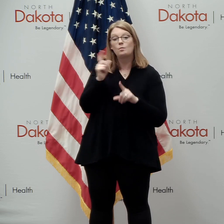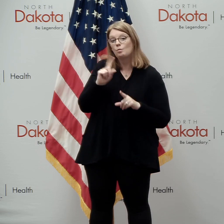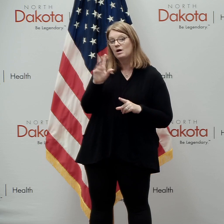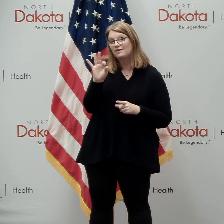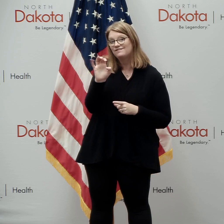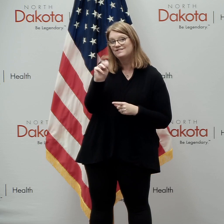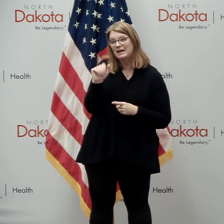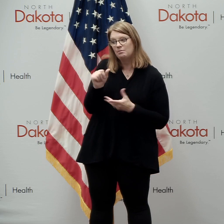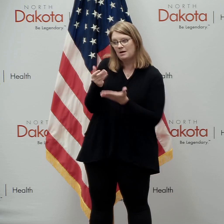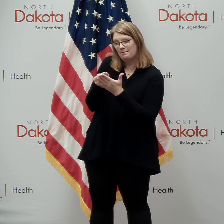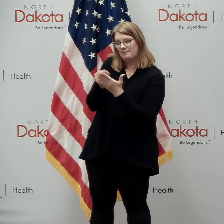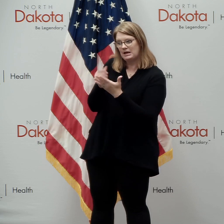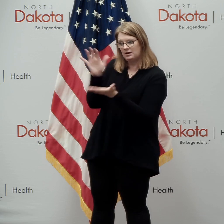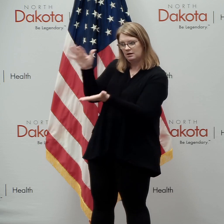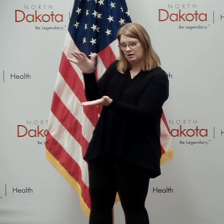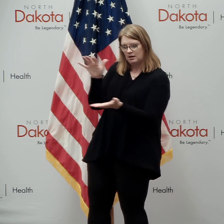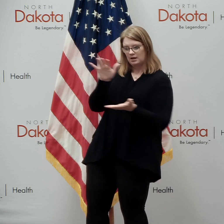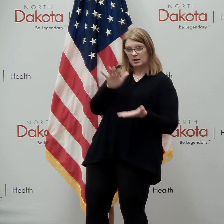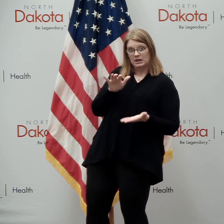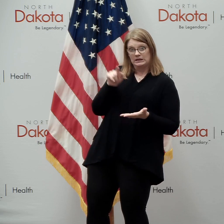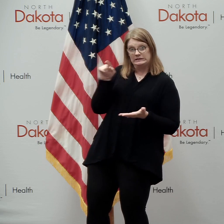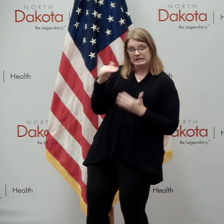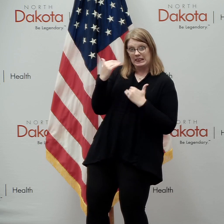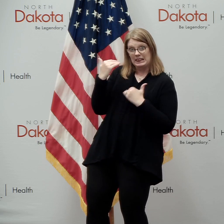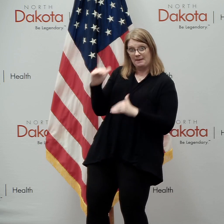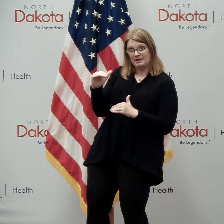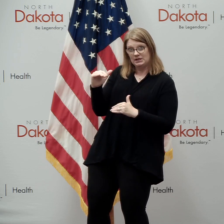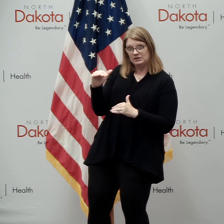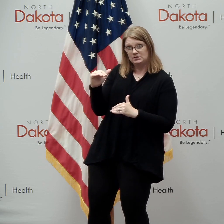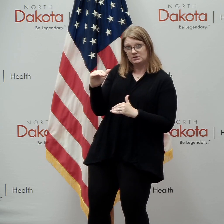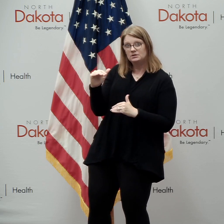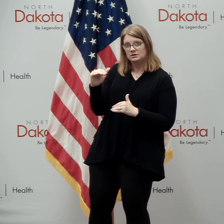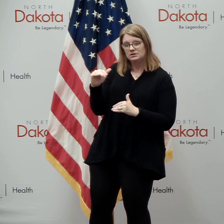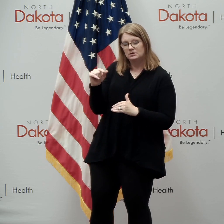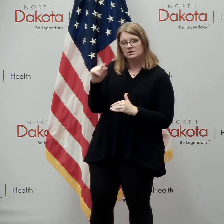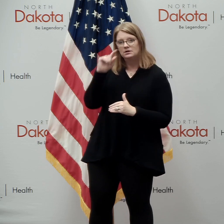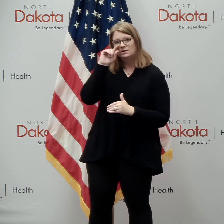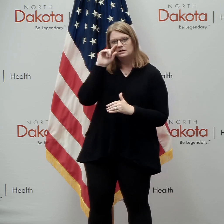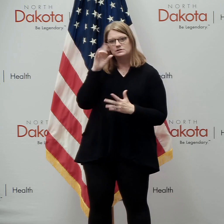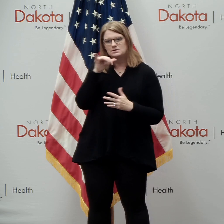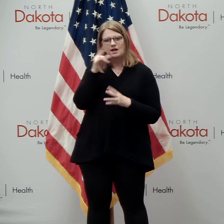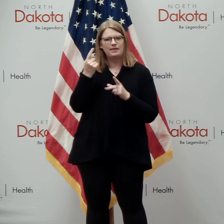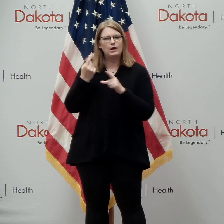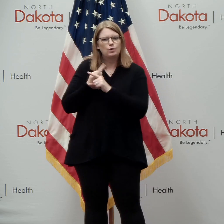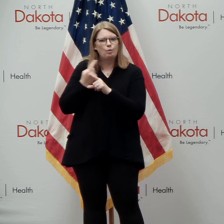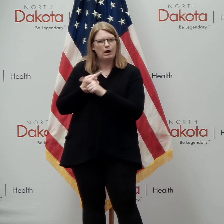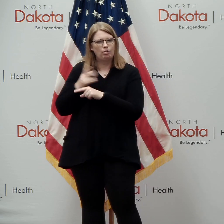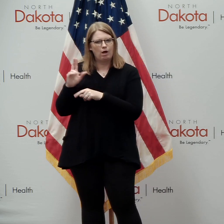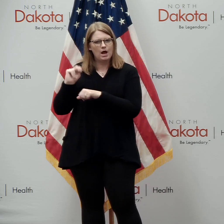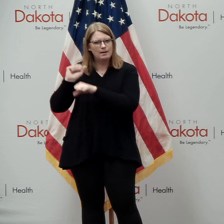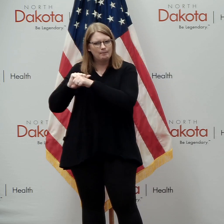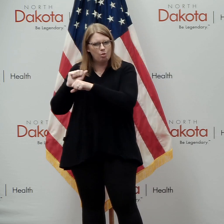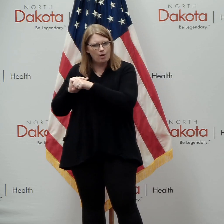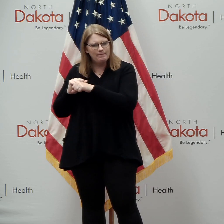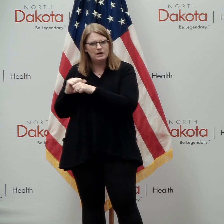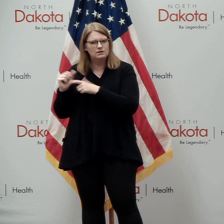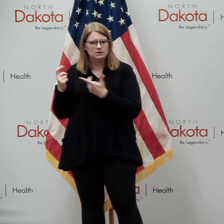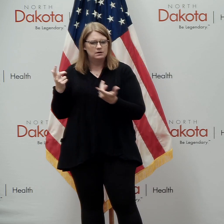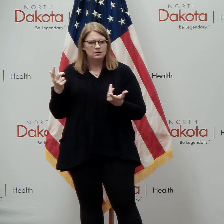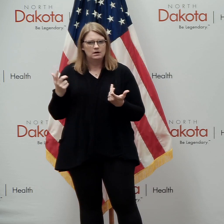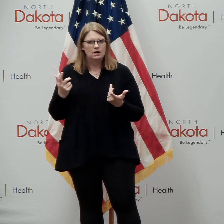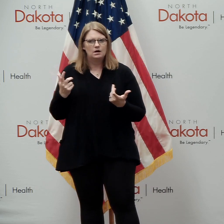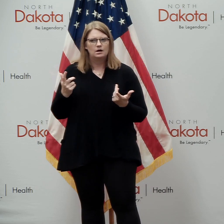FEMA bucket, which has got a limited amount of dollars. This is not coming through the traditional sources of unemployment dollars, nor is it